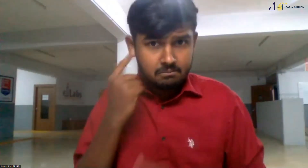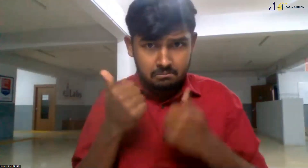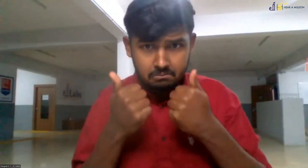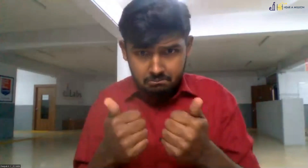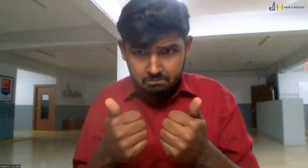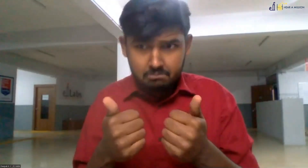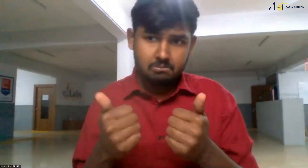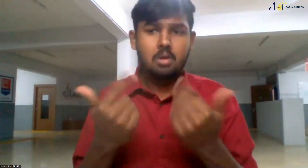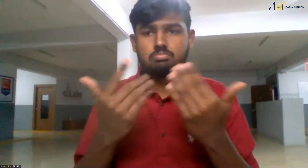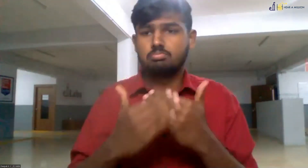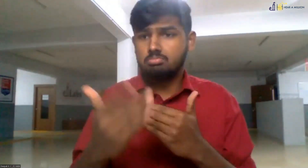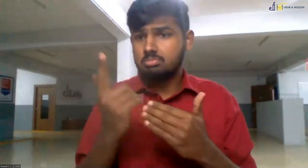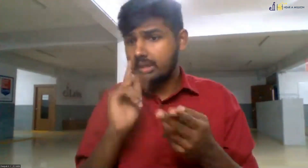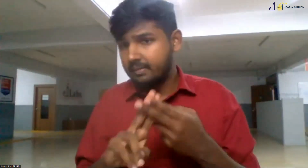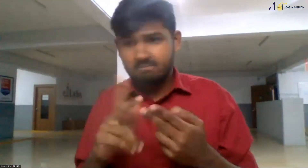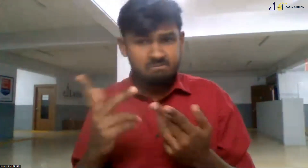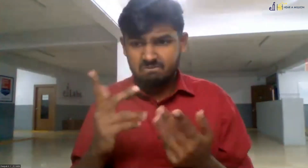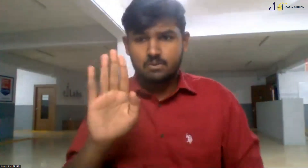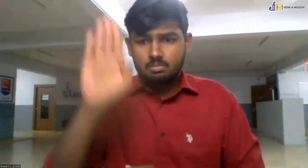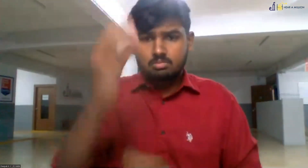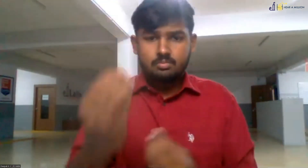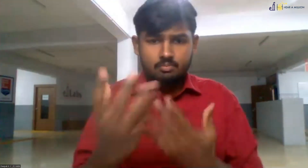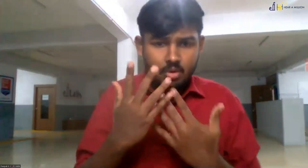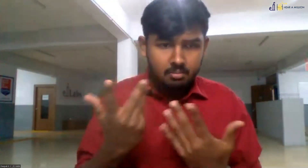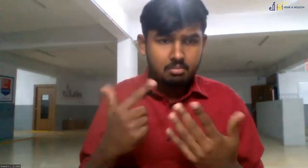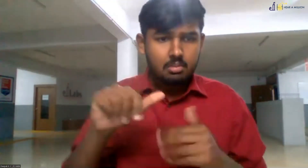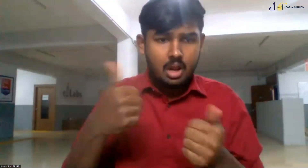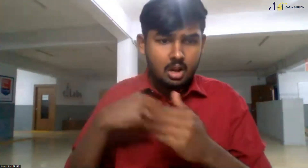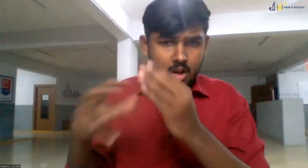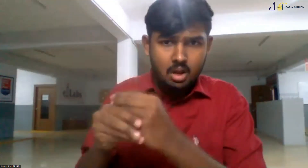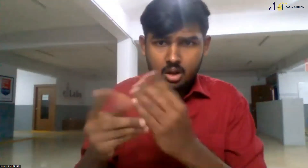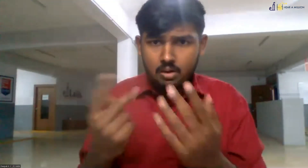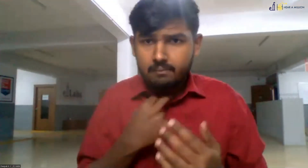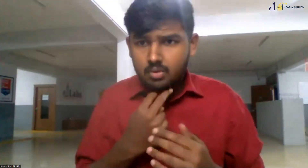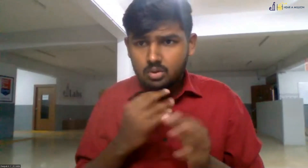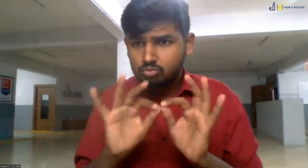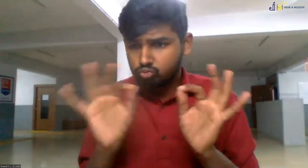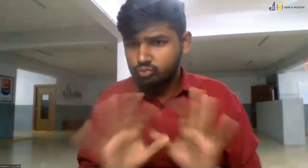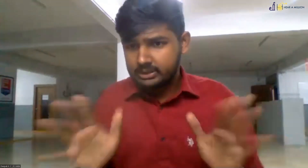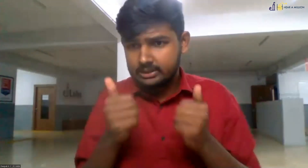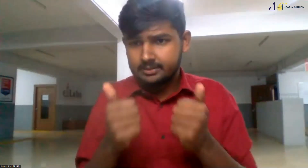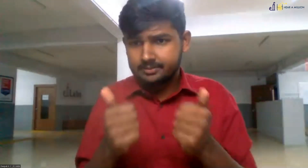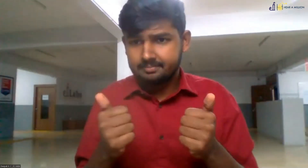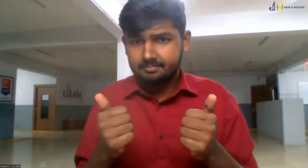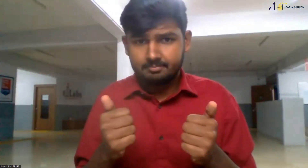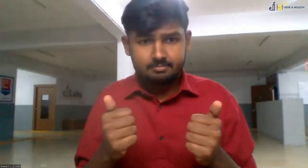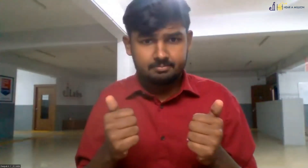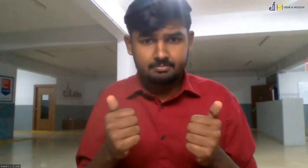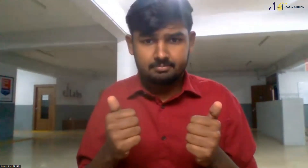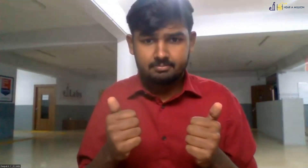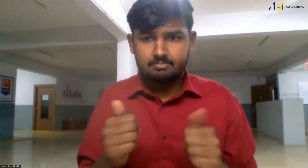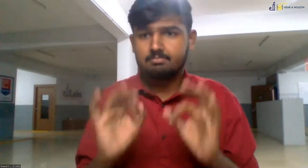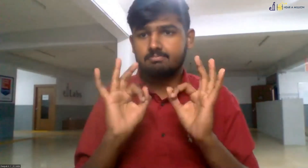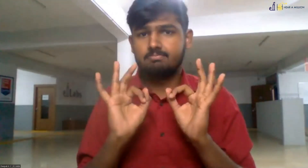interpreters too who are voicing. I hope you can hear their voice as well, right? If you can't hear, you can